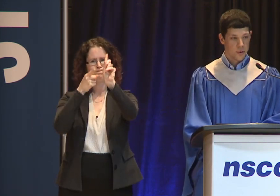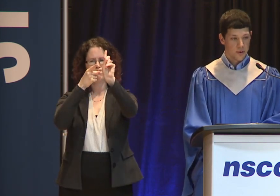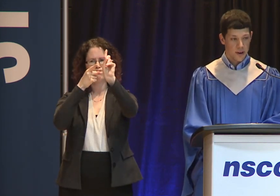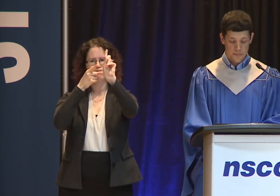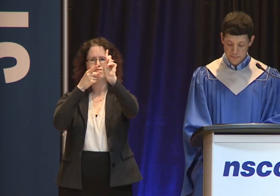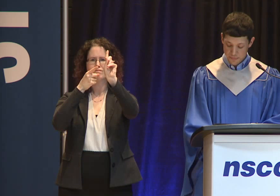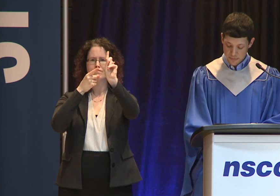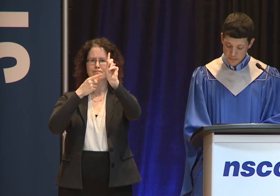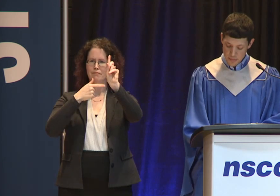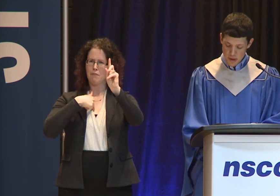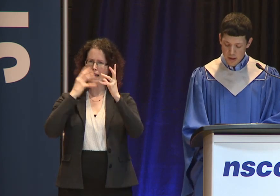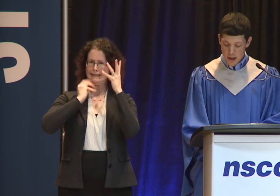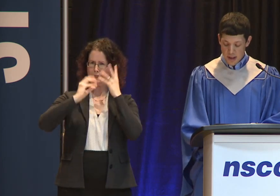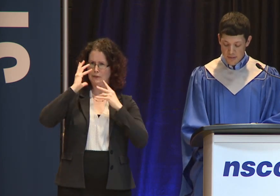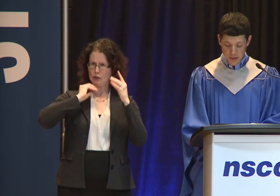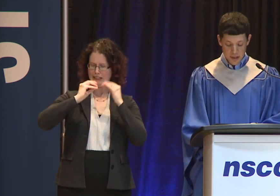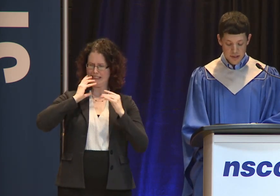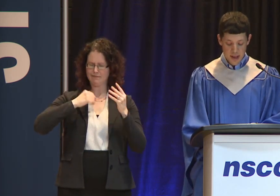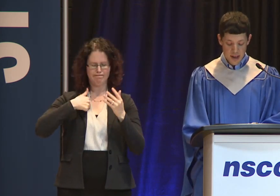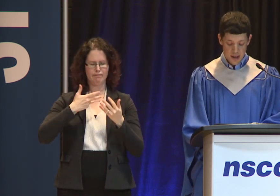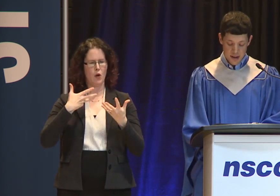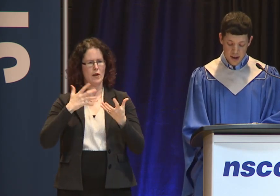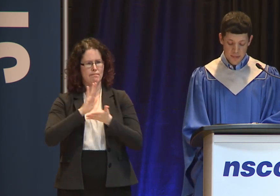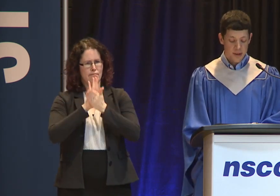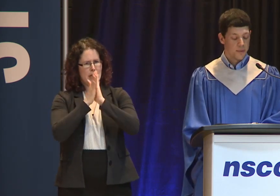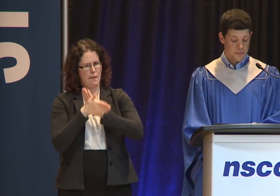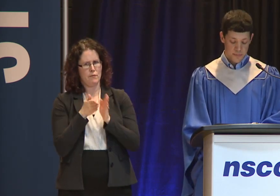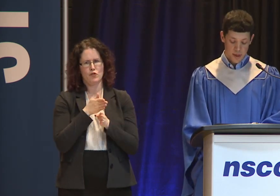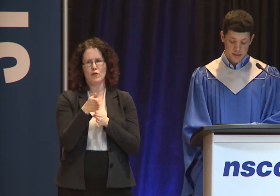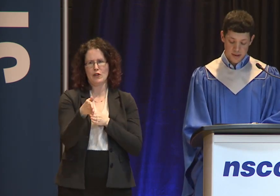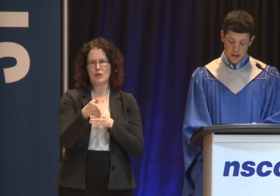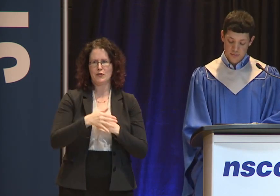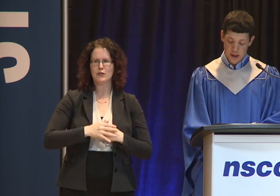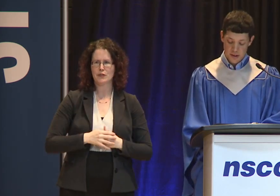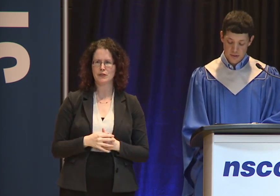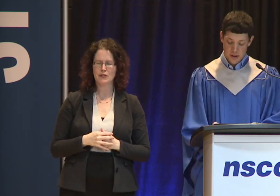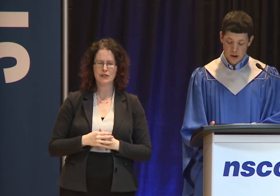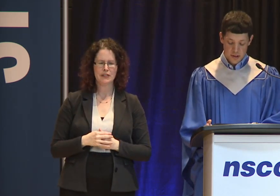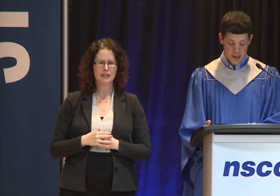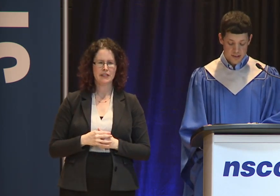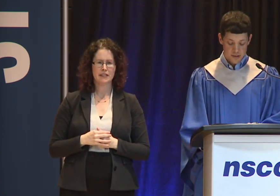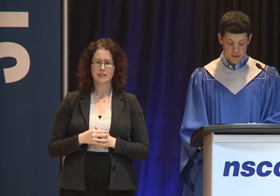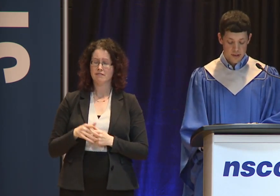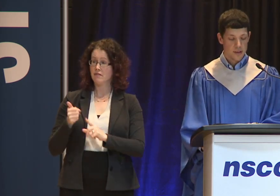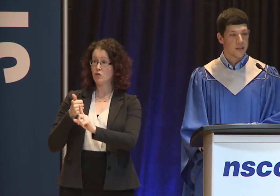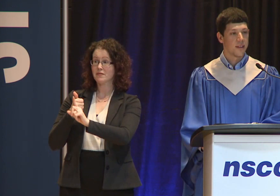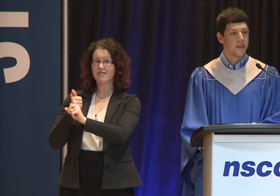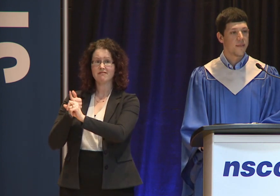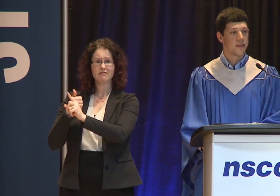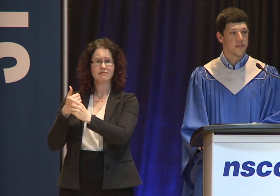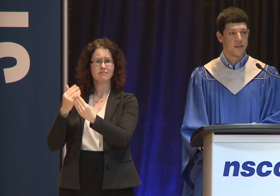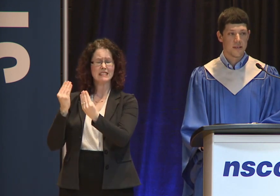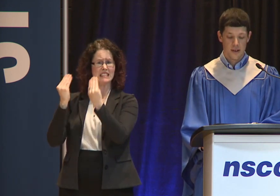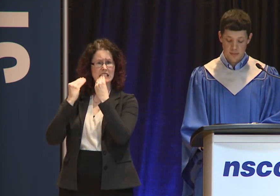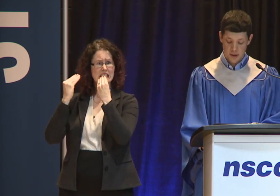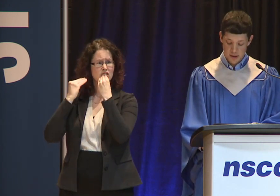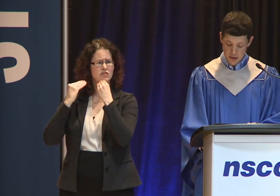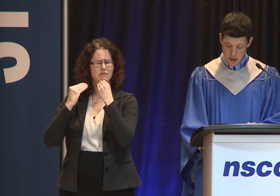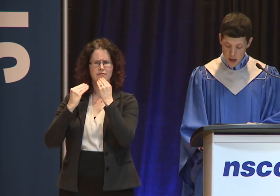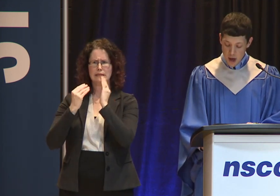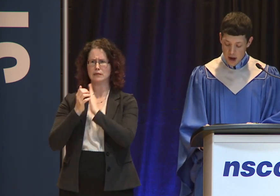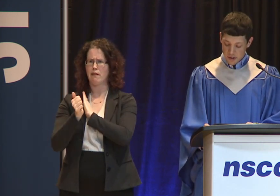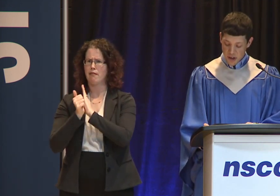it into a career. Even to this day, I am unable to place a dollar value on all the technical skills and life lessons he's